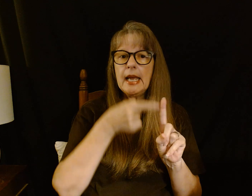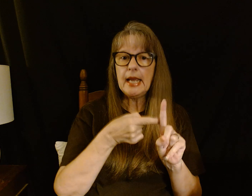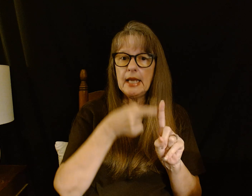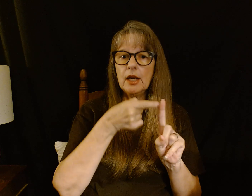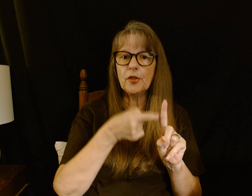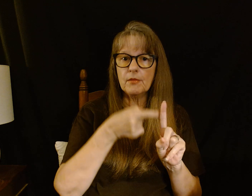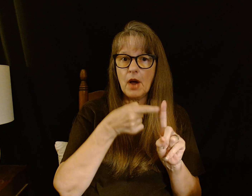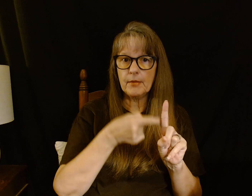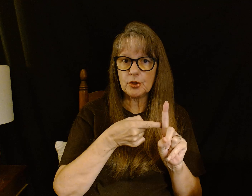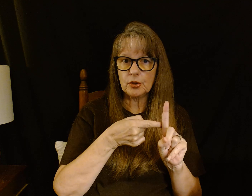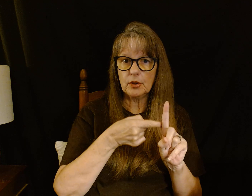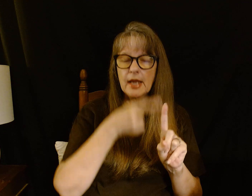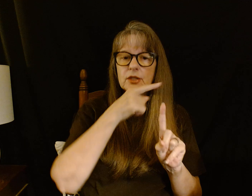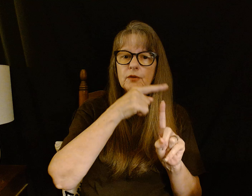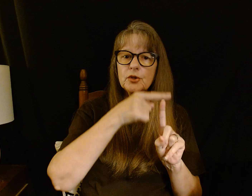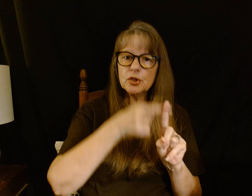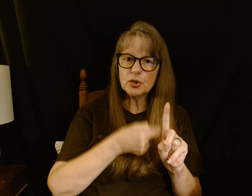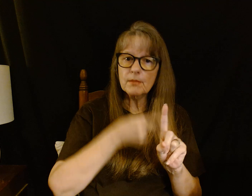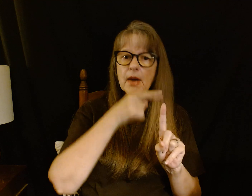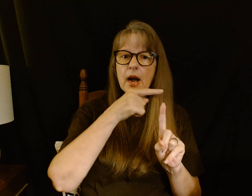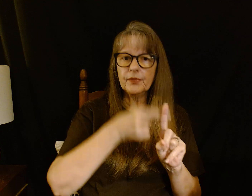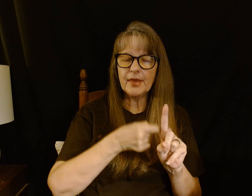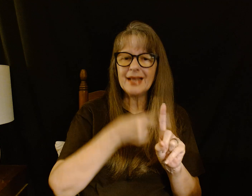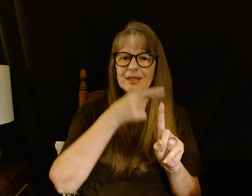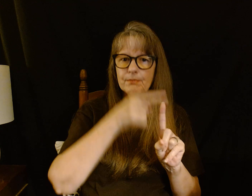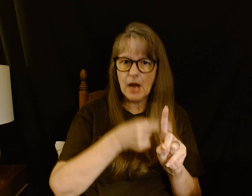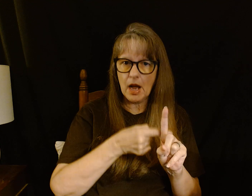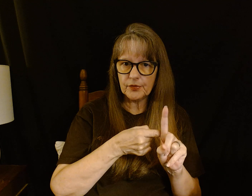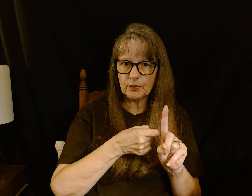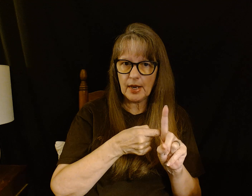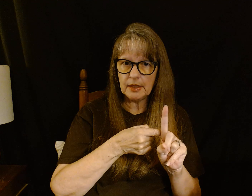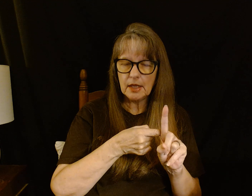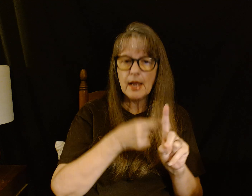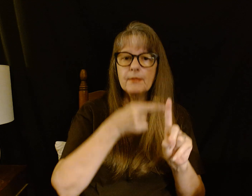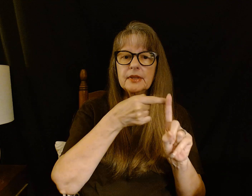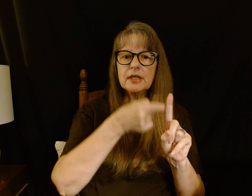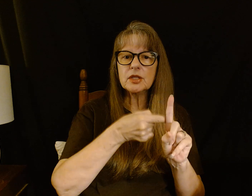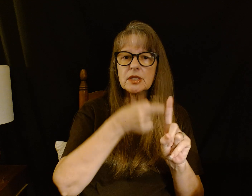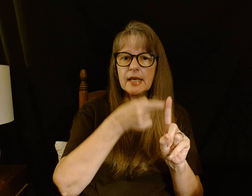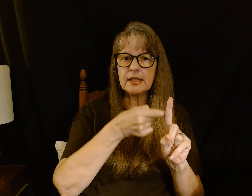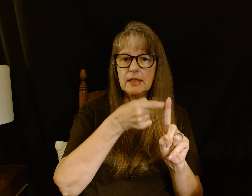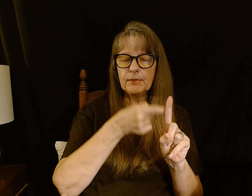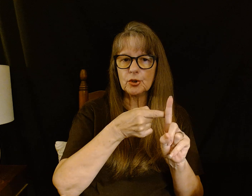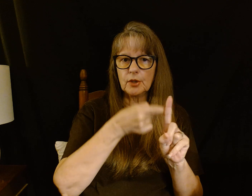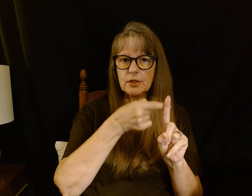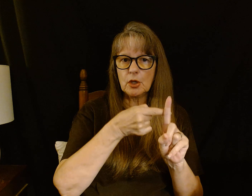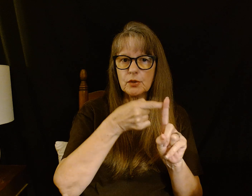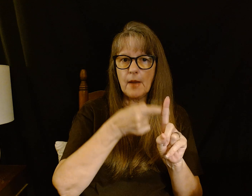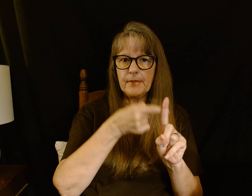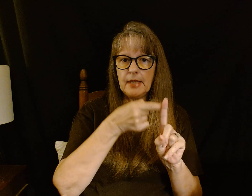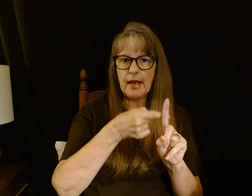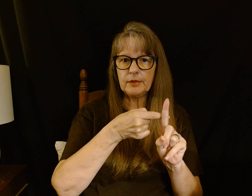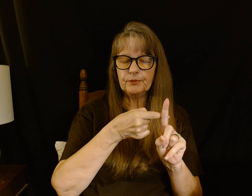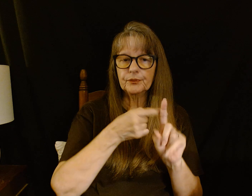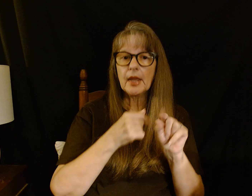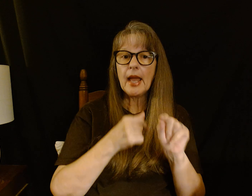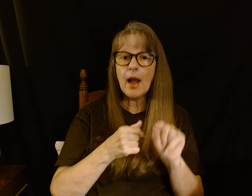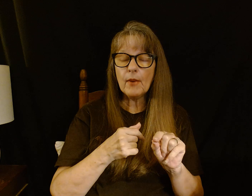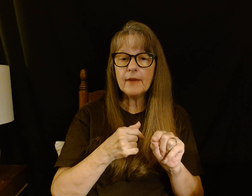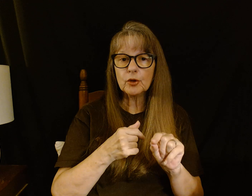in a thermometer. So if you just do month, that's month, right? But this is like a temperature because it goes up and down. However,